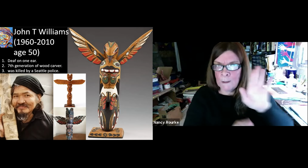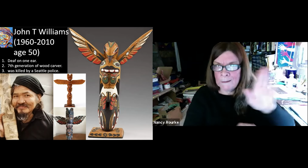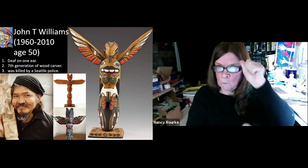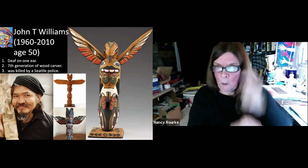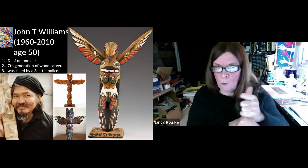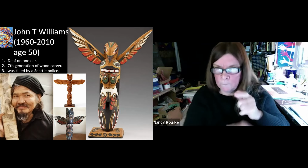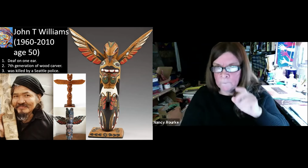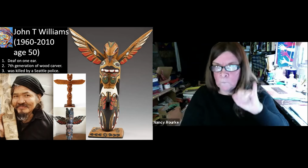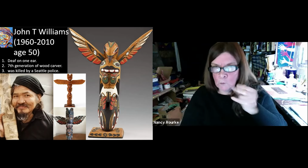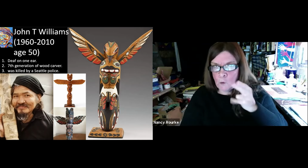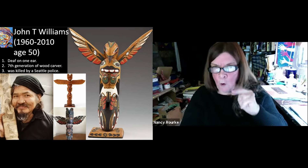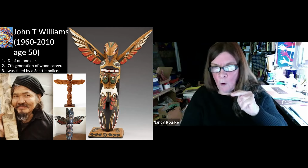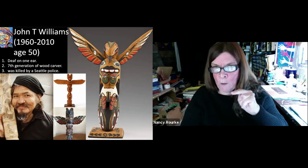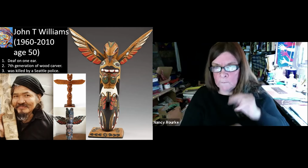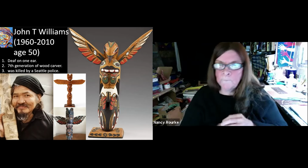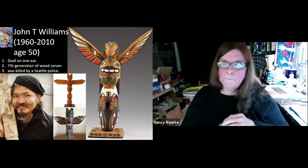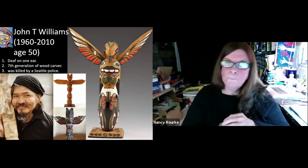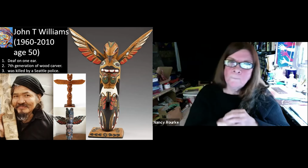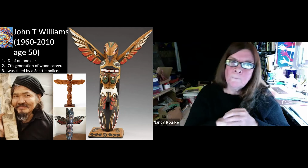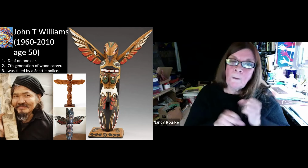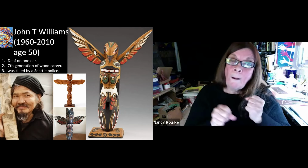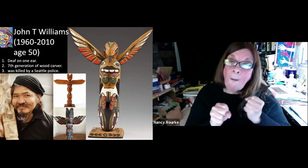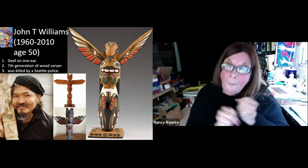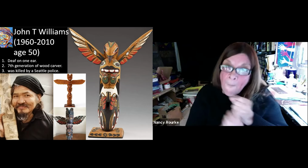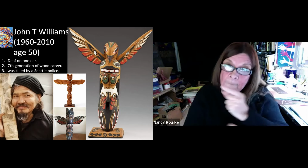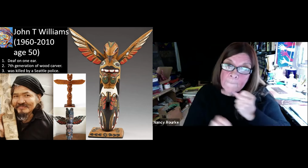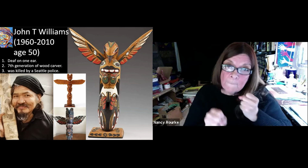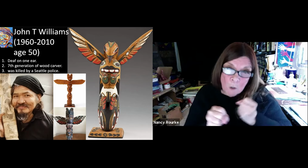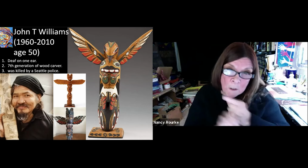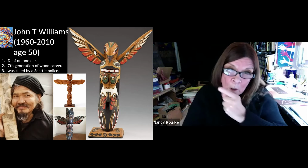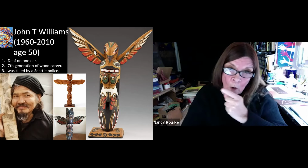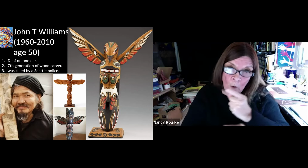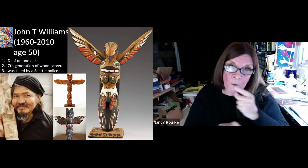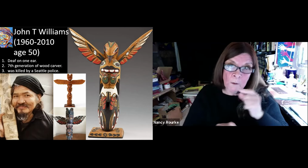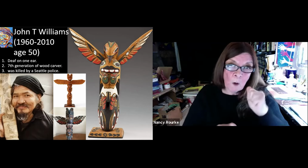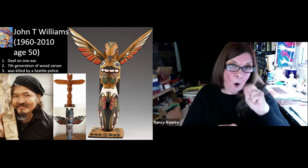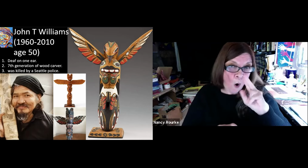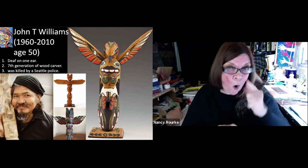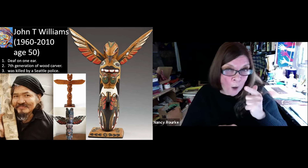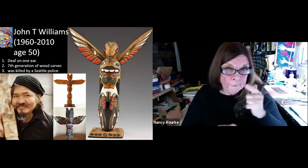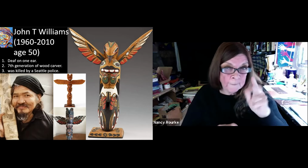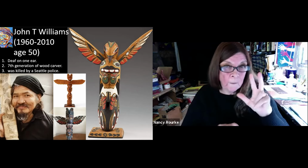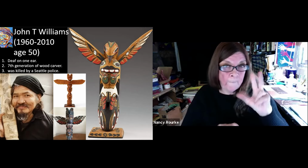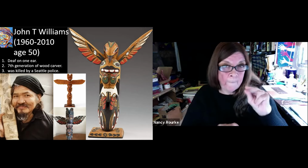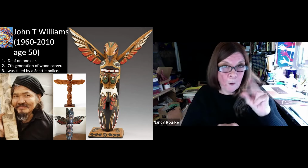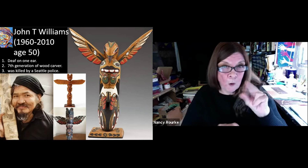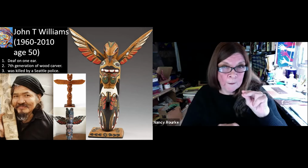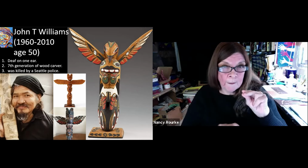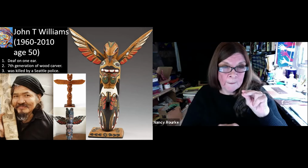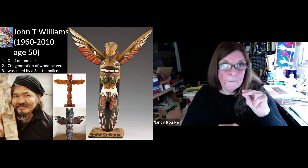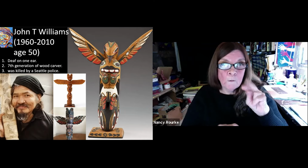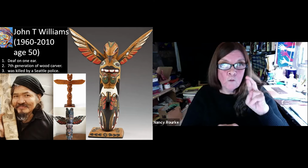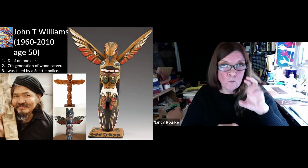And that was in memory and honor of Rick's brother, John. Now, on a yearly